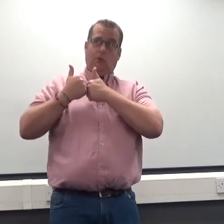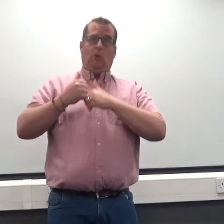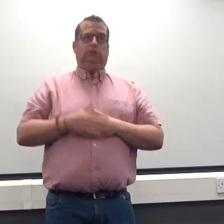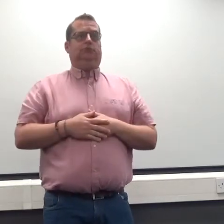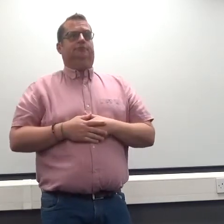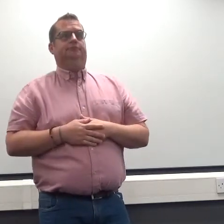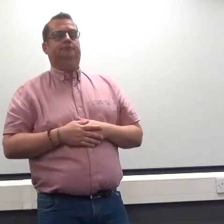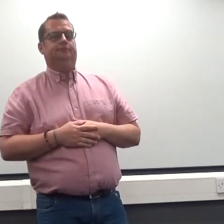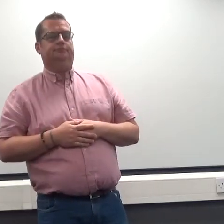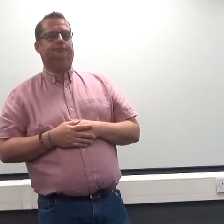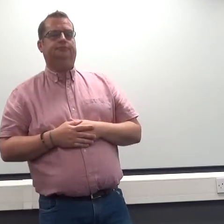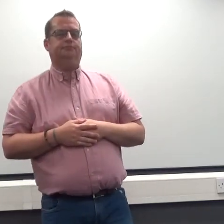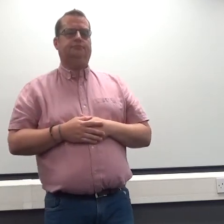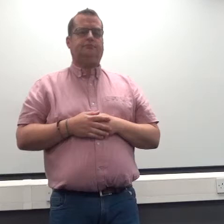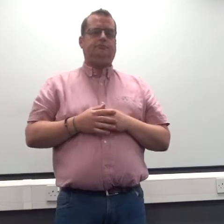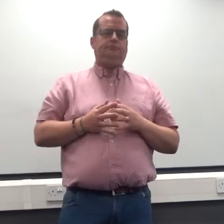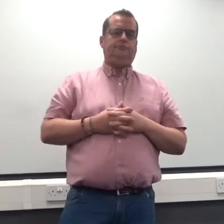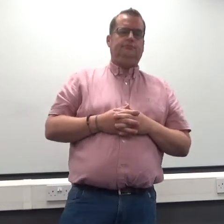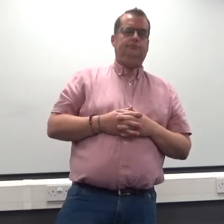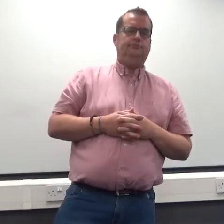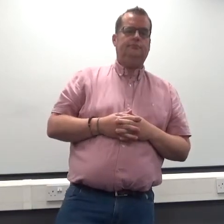can have the support available.